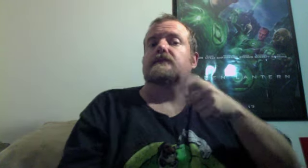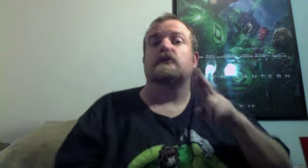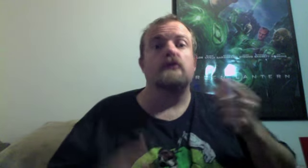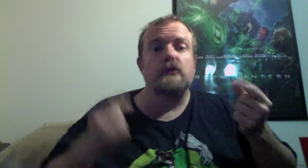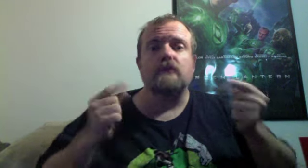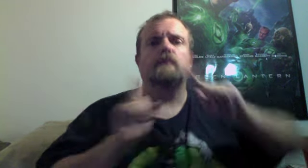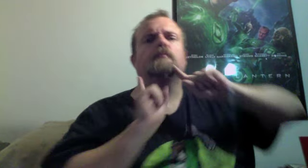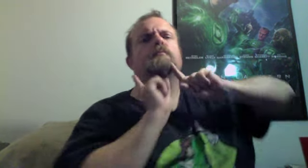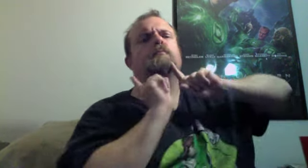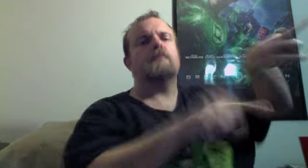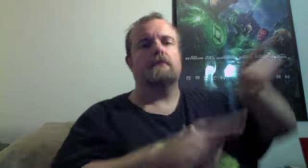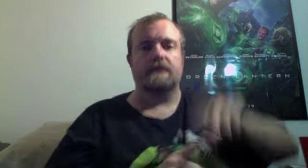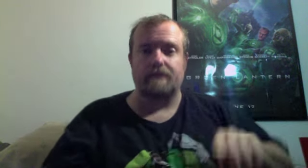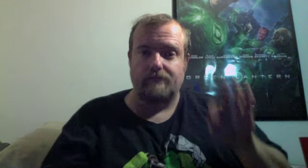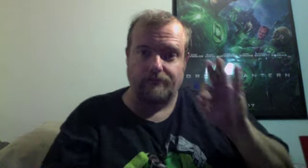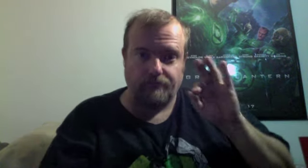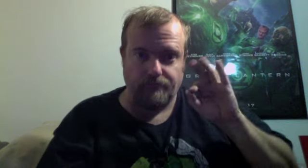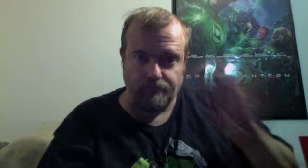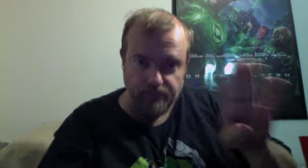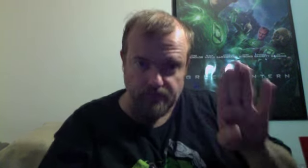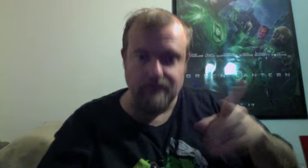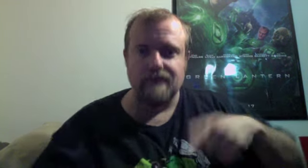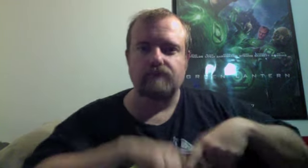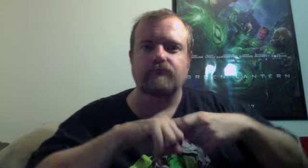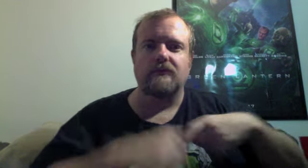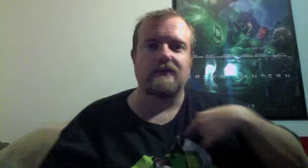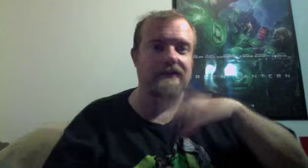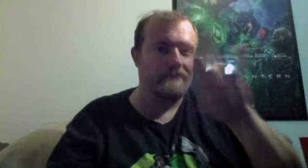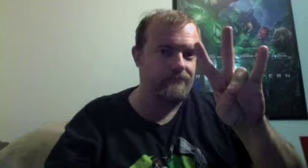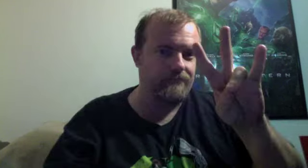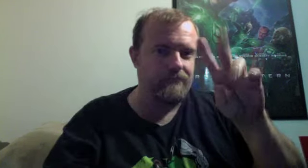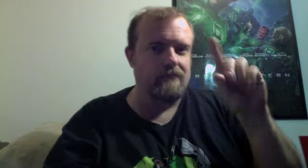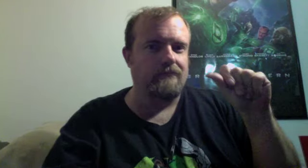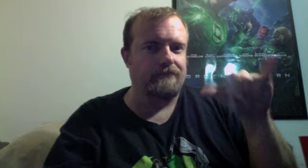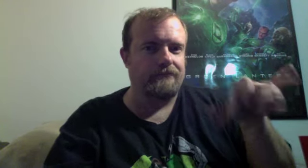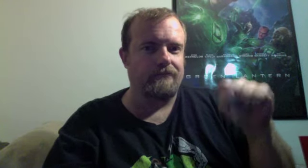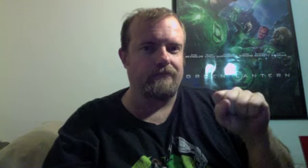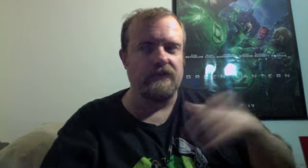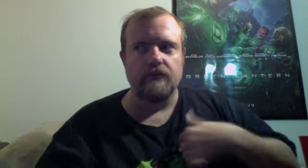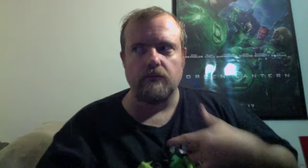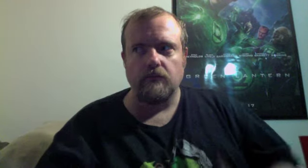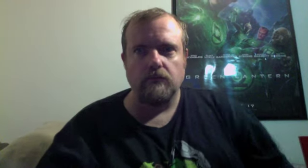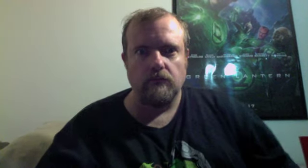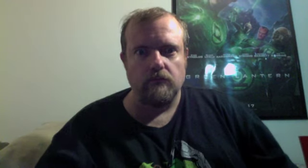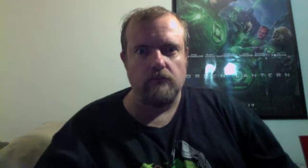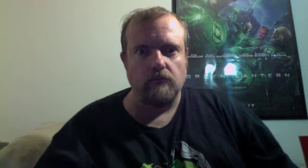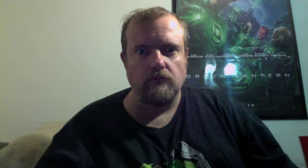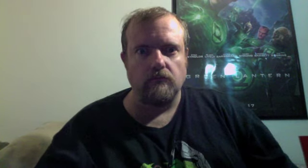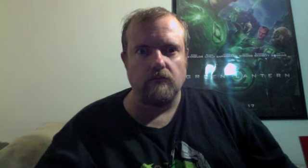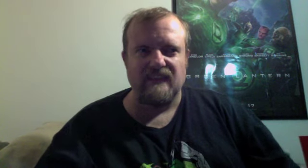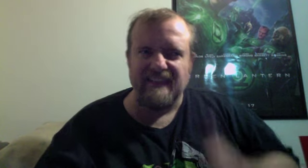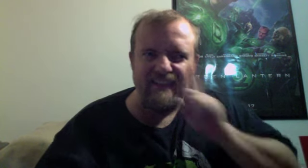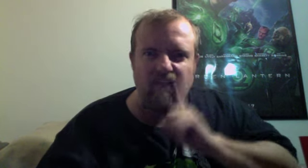If you ride horses regularly, chances are you own a pair of spurs. Spurs strap onto the heels of riding